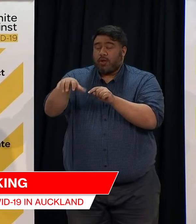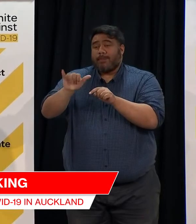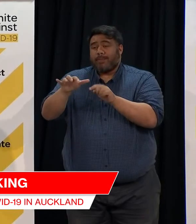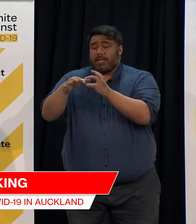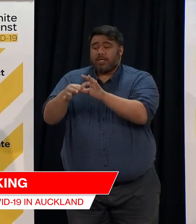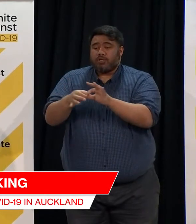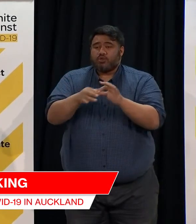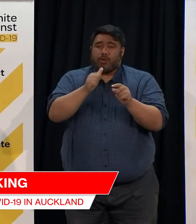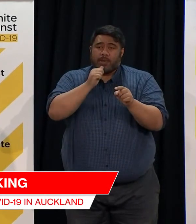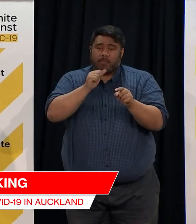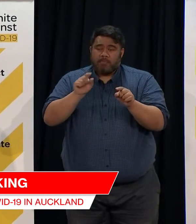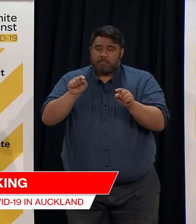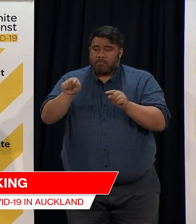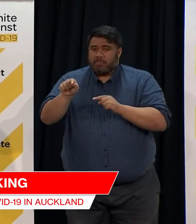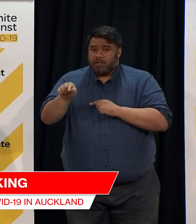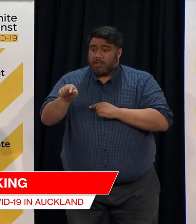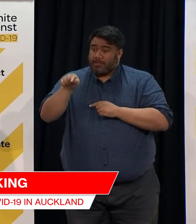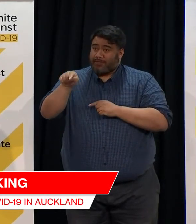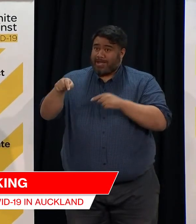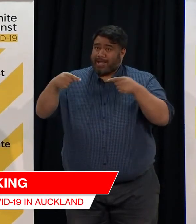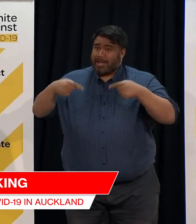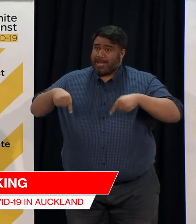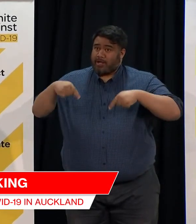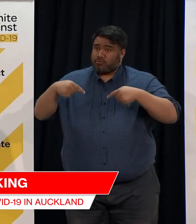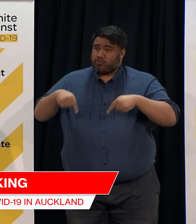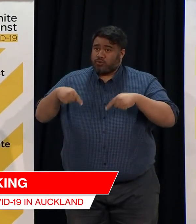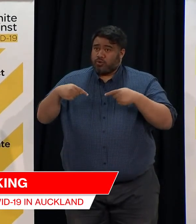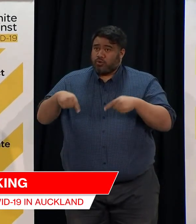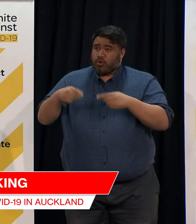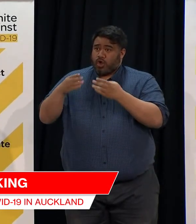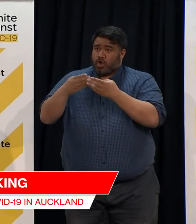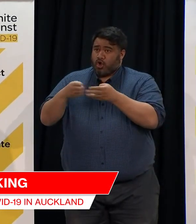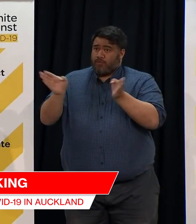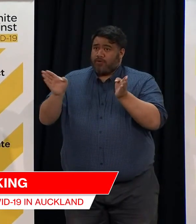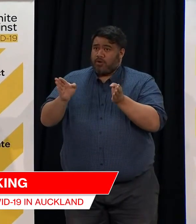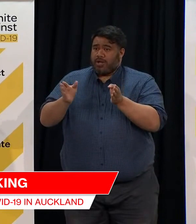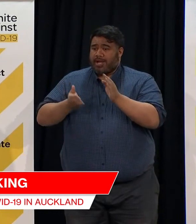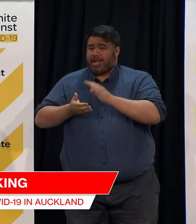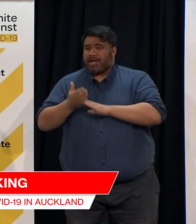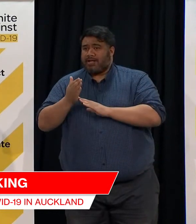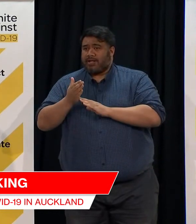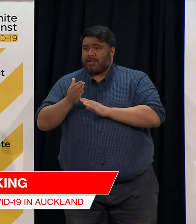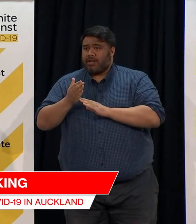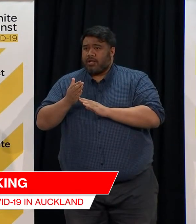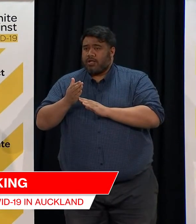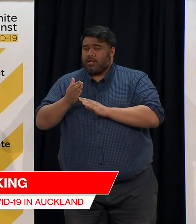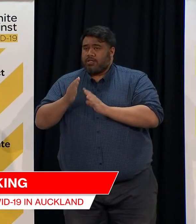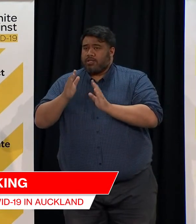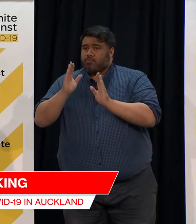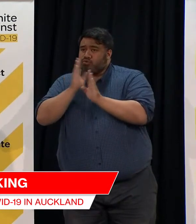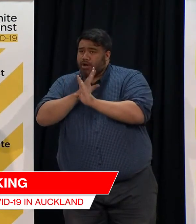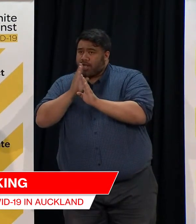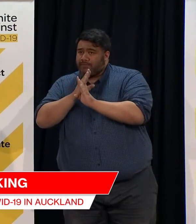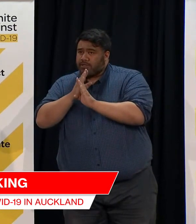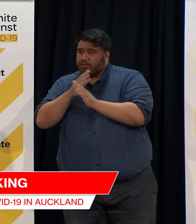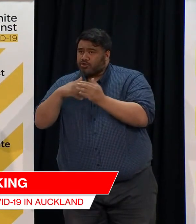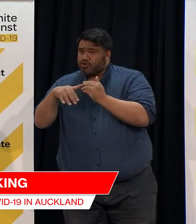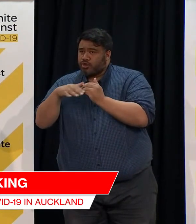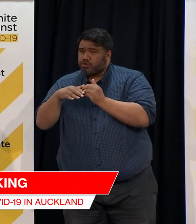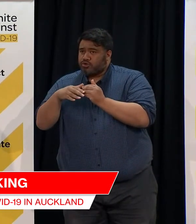functions. Can they operate under the private social gathering rules, or do they have to operate under